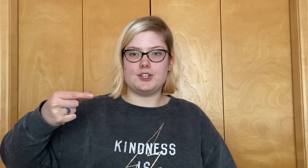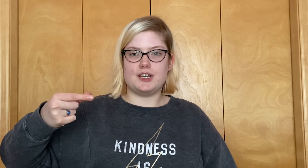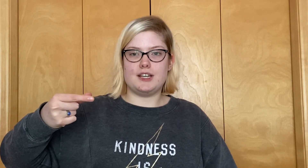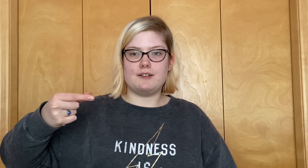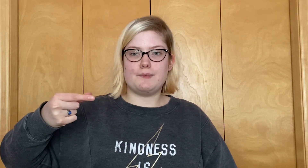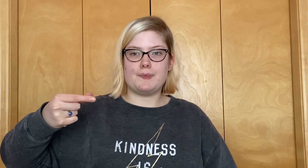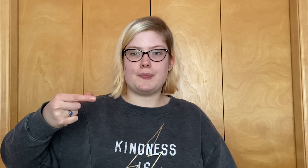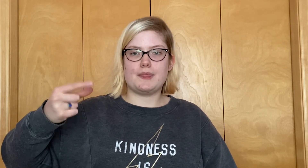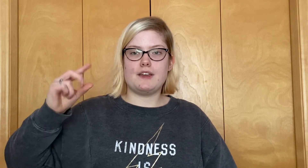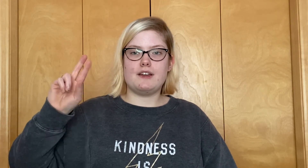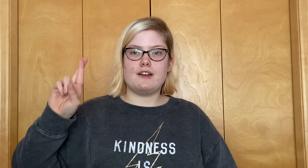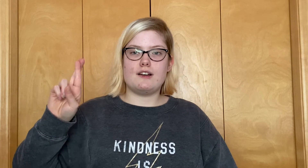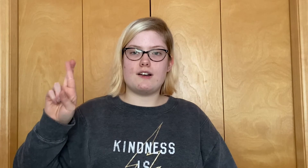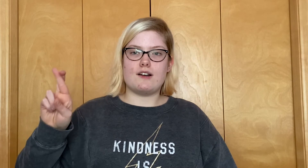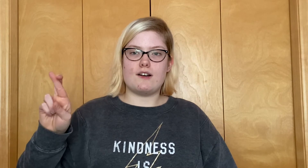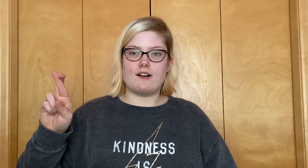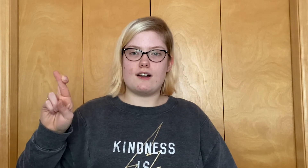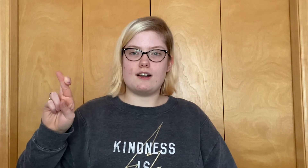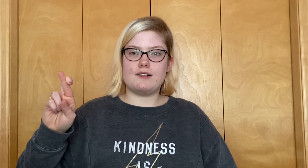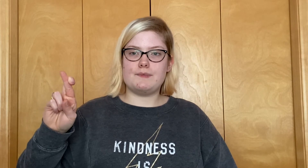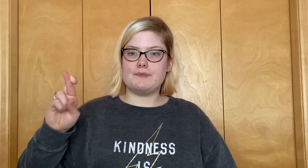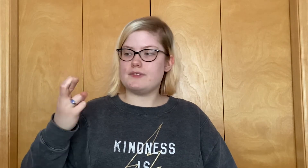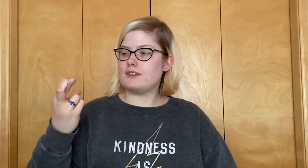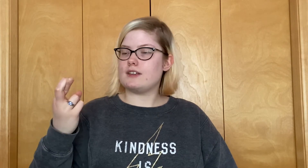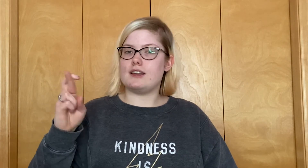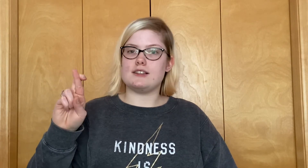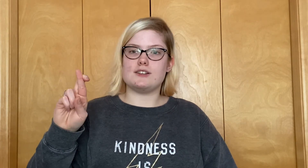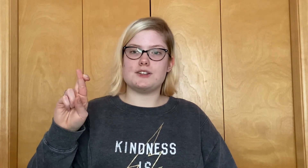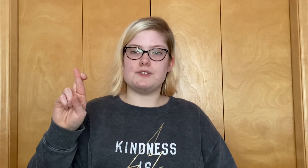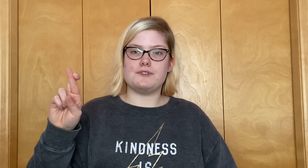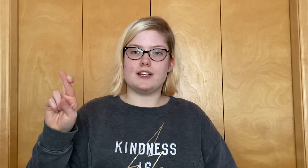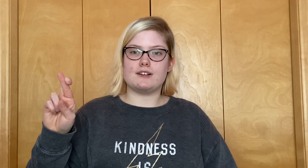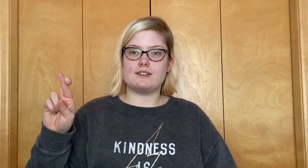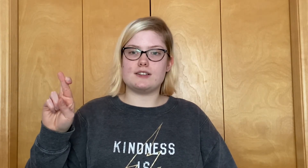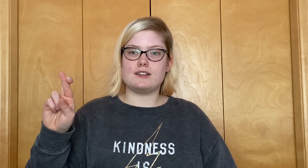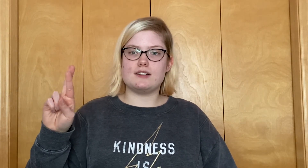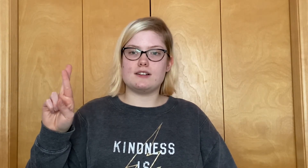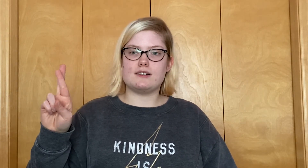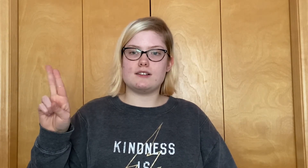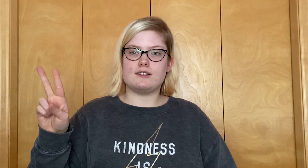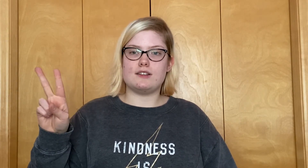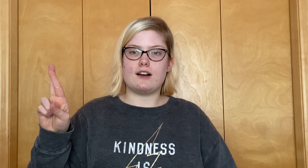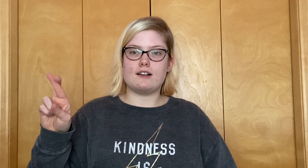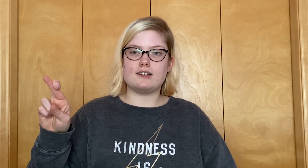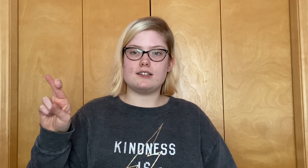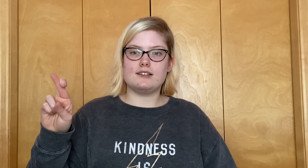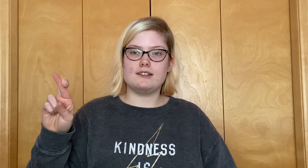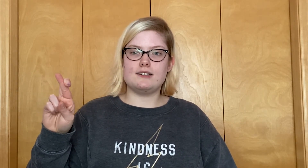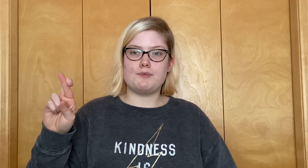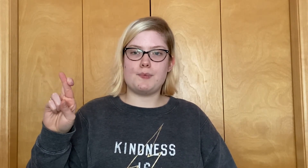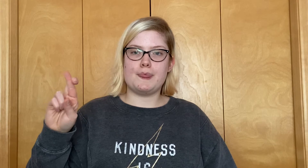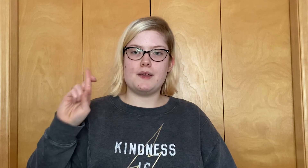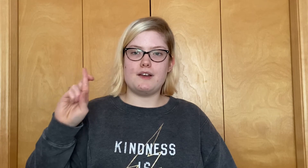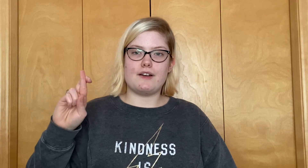G, R, and it's your two fingers locked,